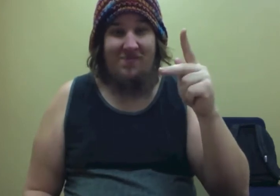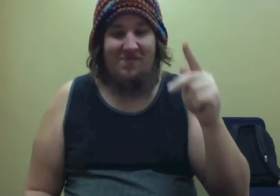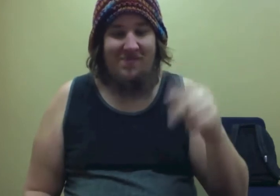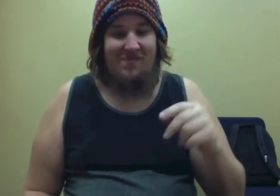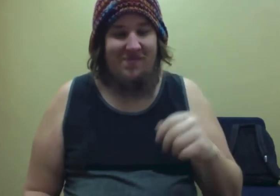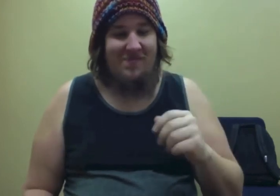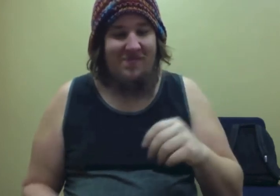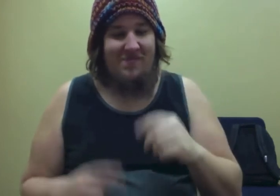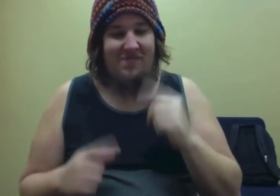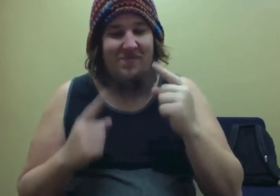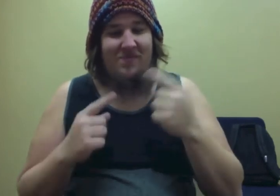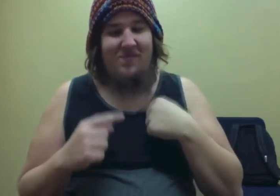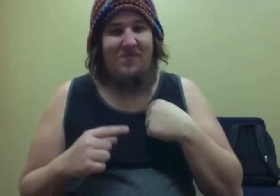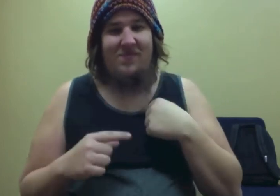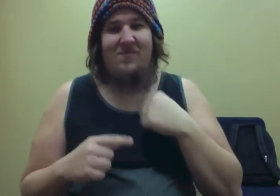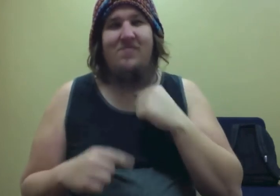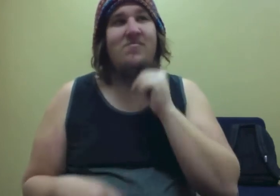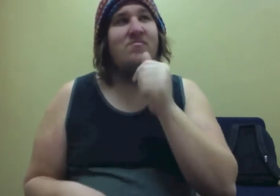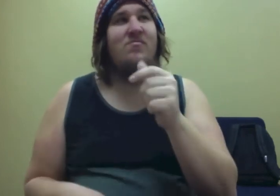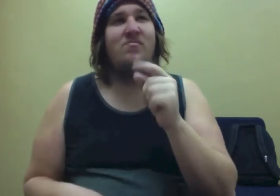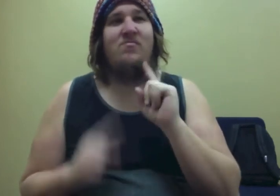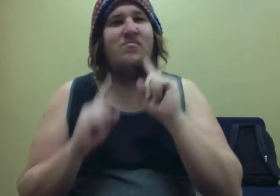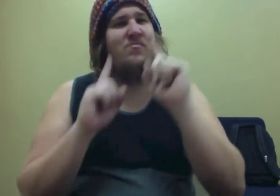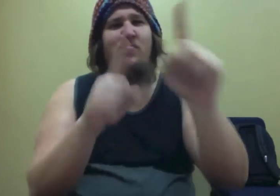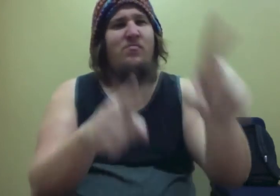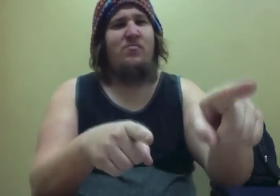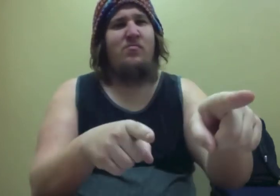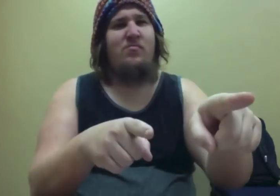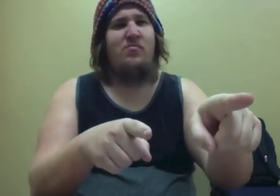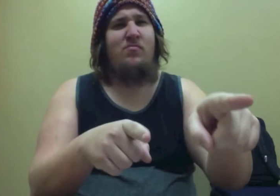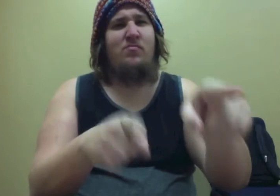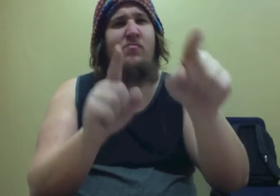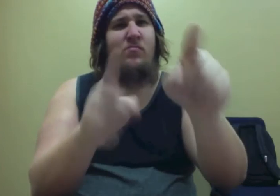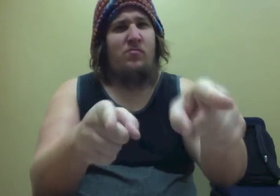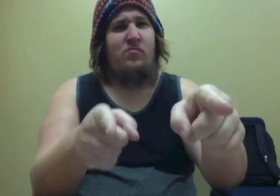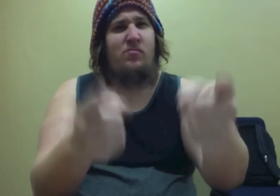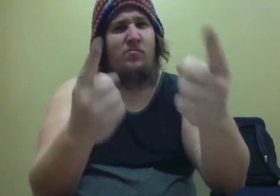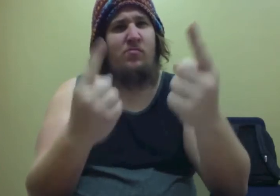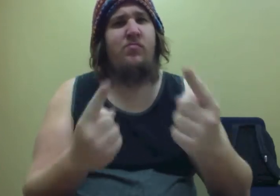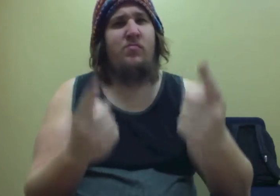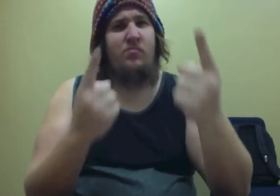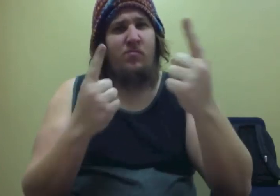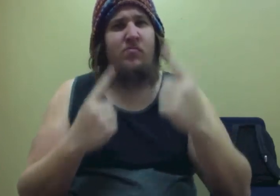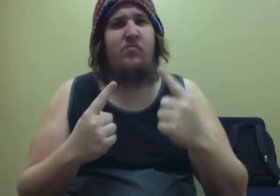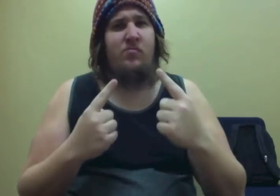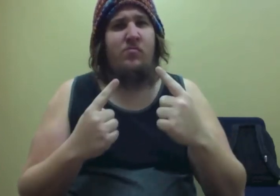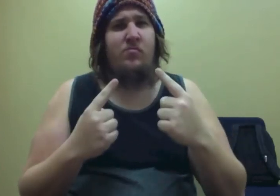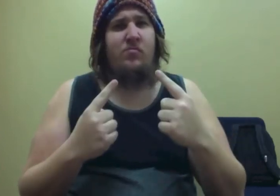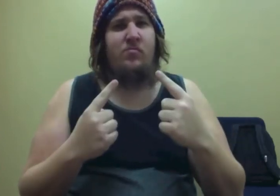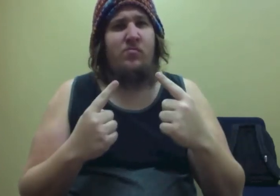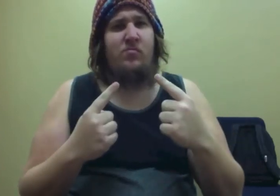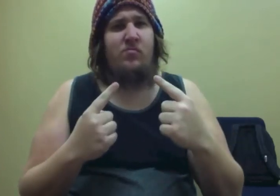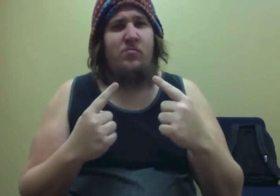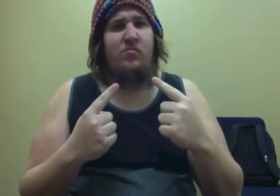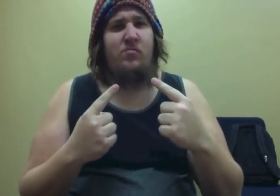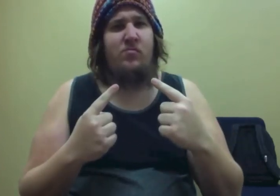Oh, I'm not coming back. You're taking 7 steps here.